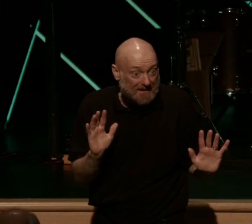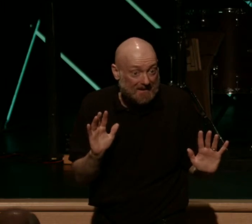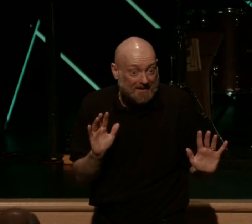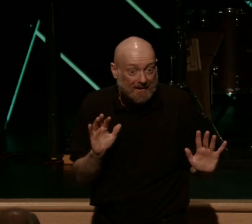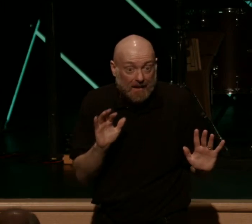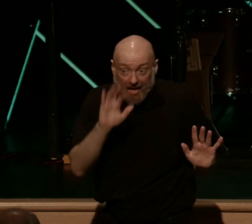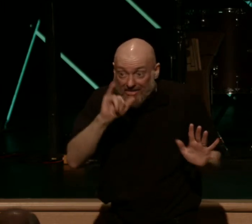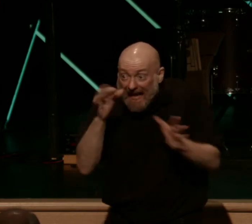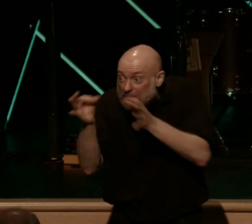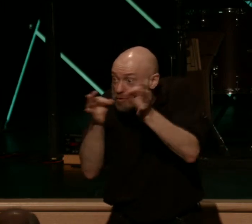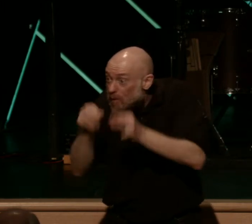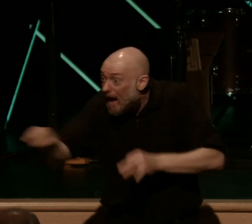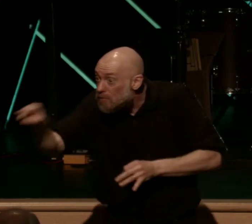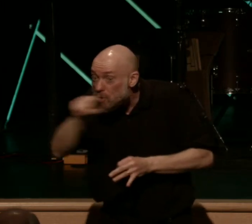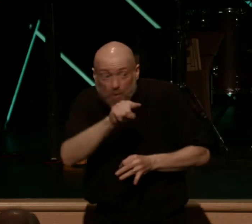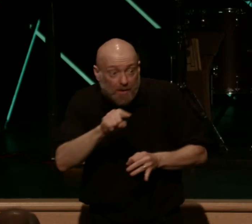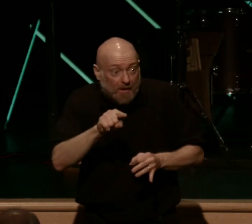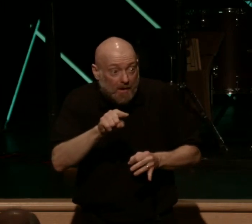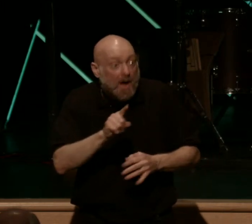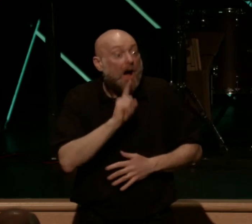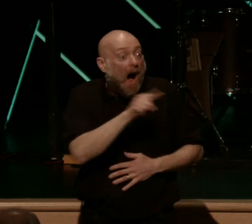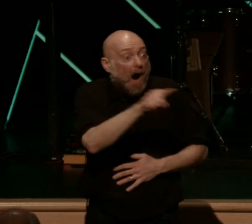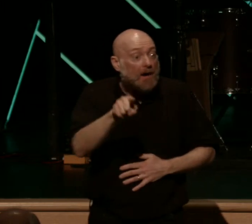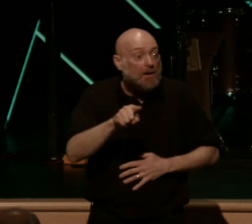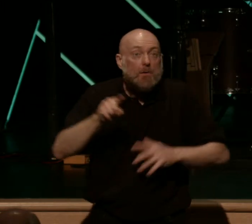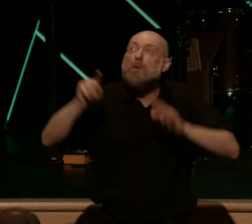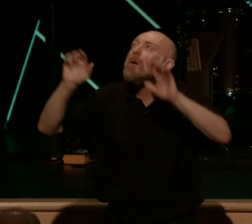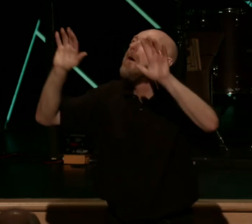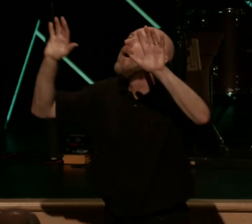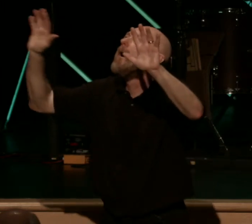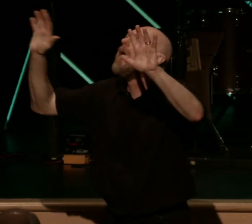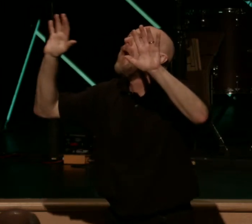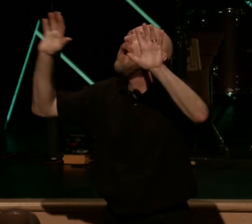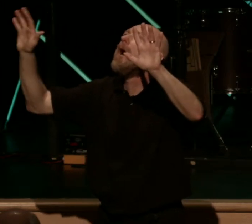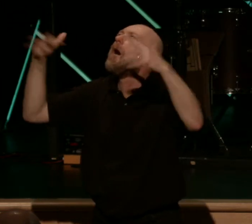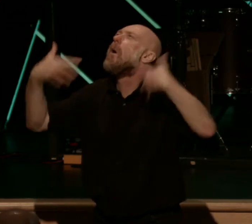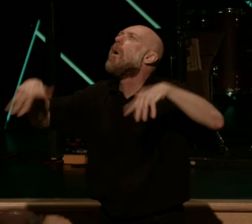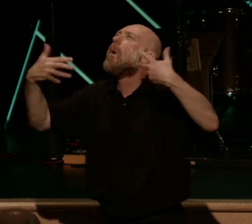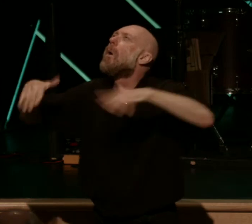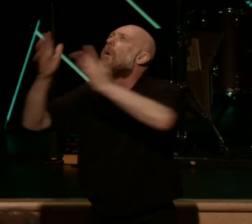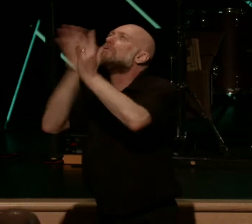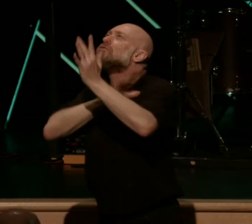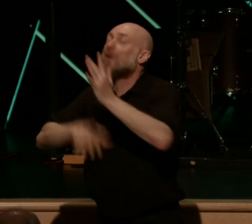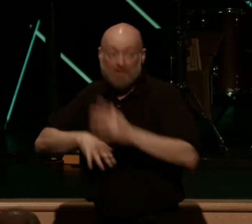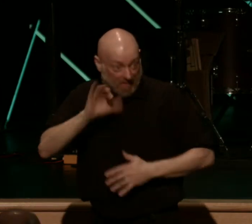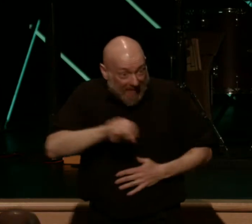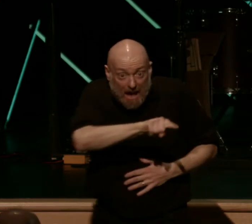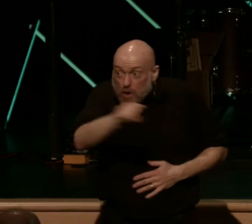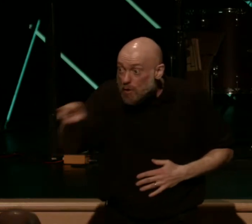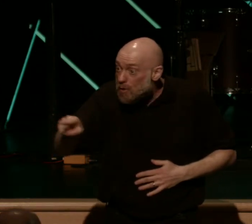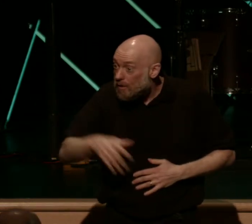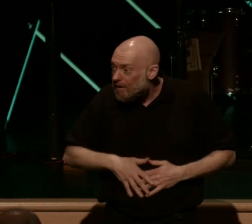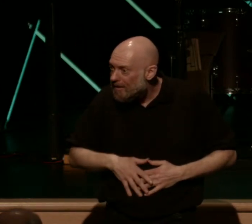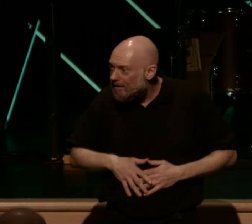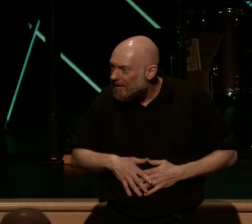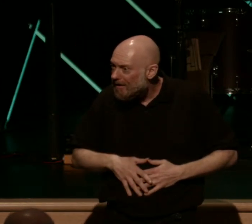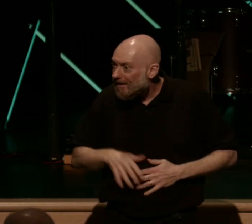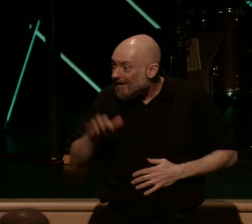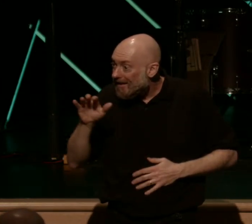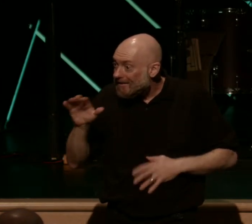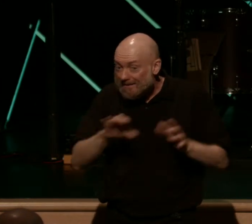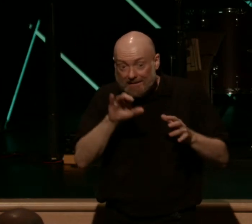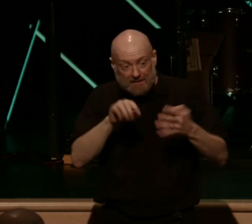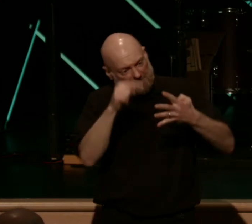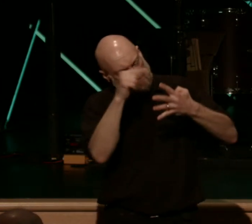that describe you? Are you in awe of Jesus Christ? Ask yourself, does this all describe